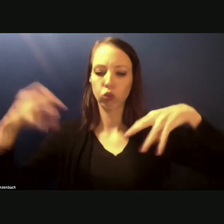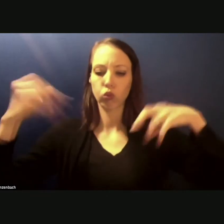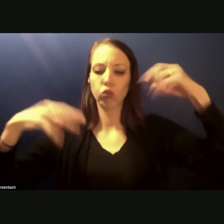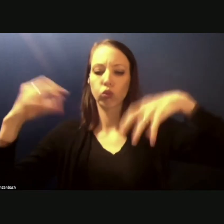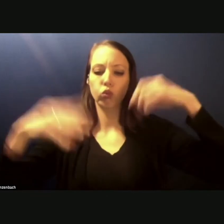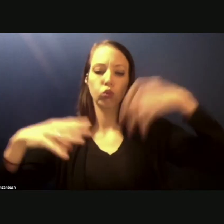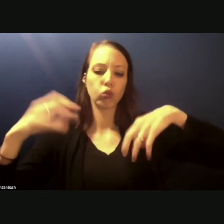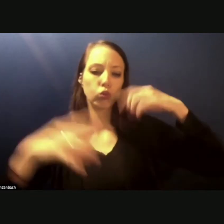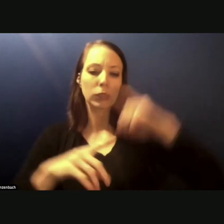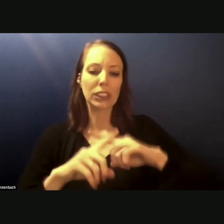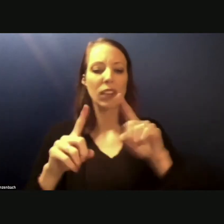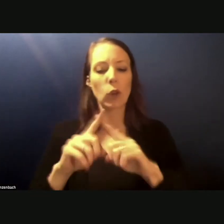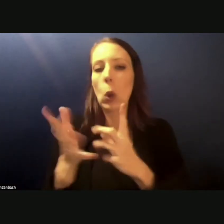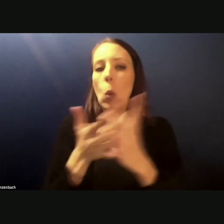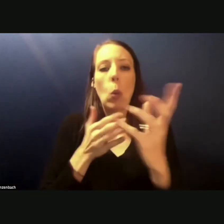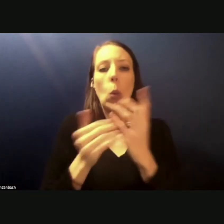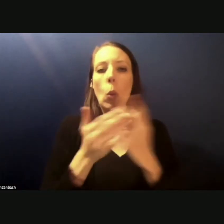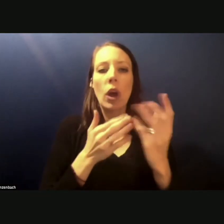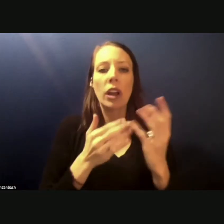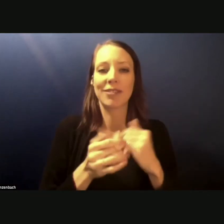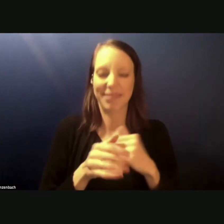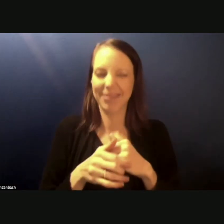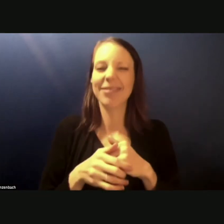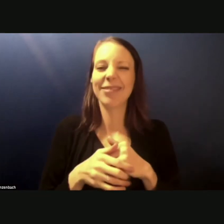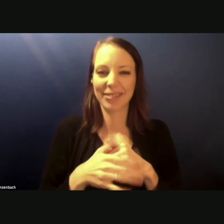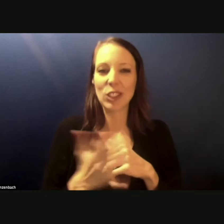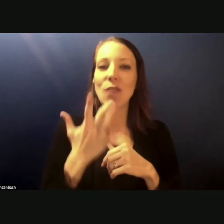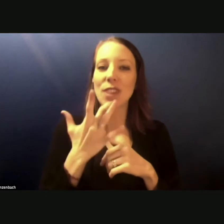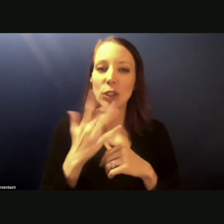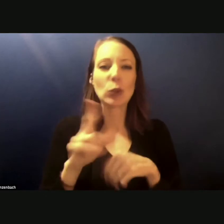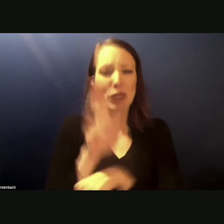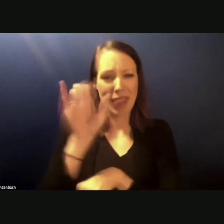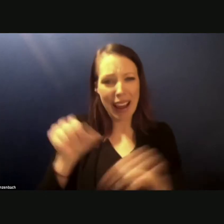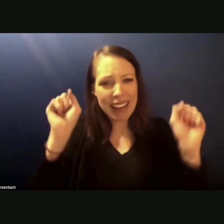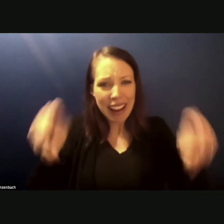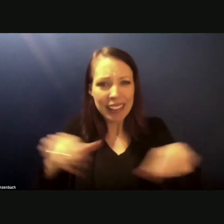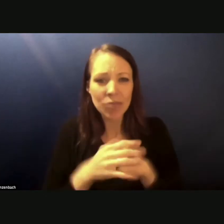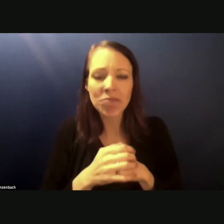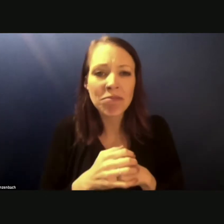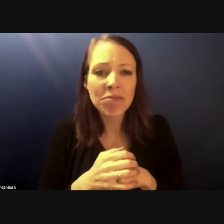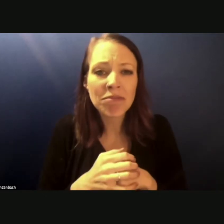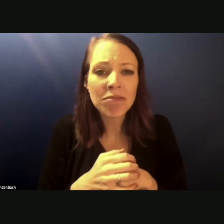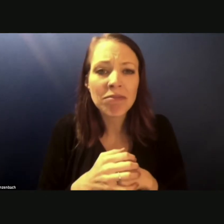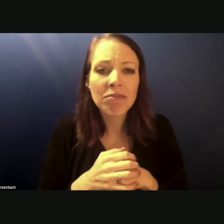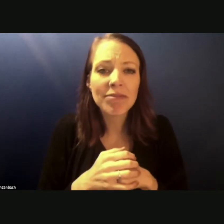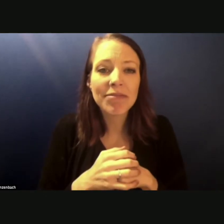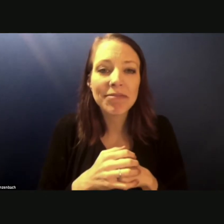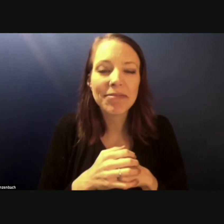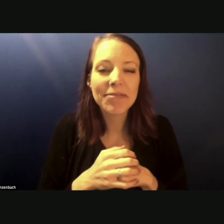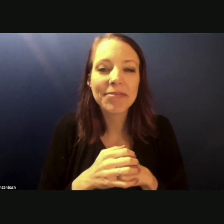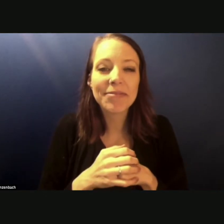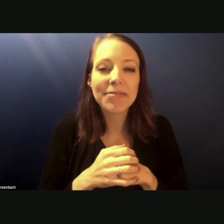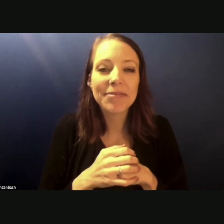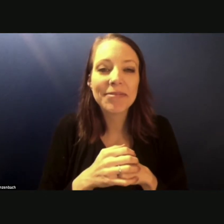ones, whatever your favorite happens to be. Use that. And so you have, all of the bounty